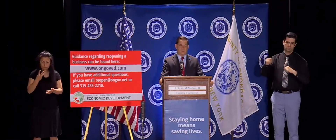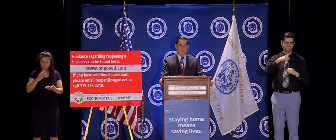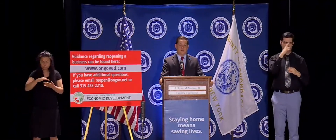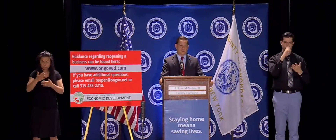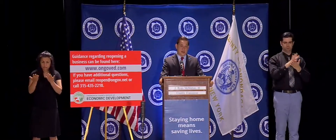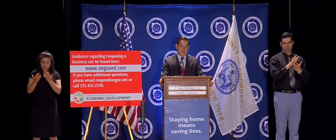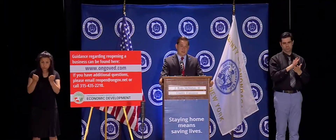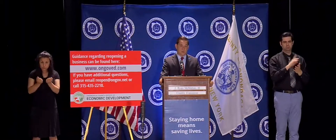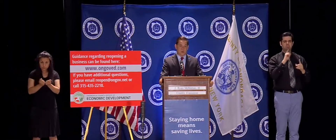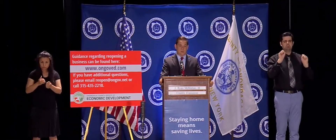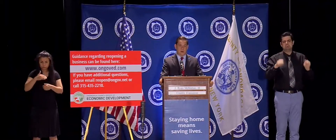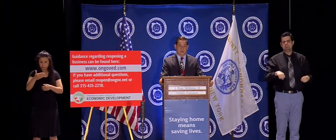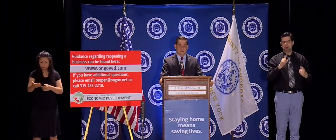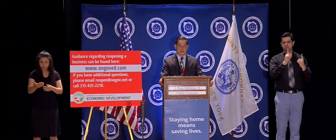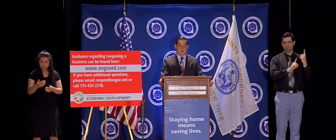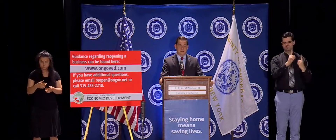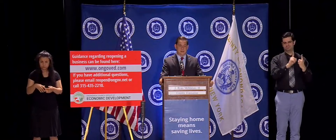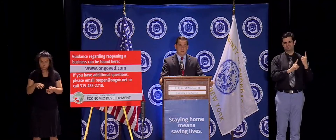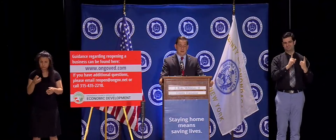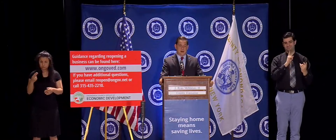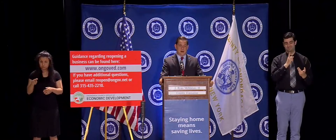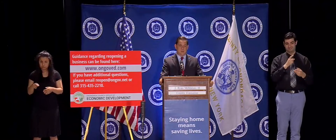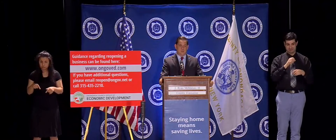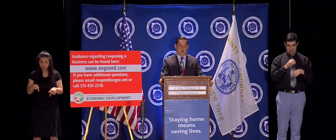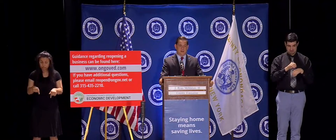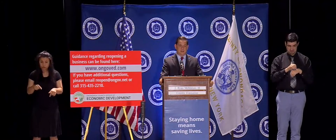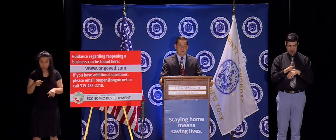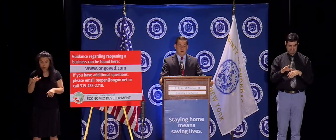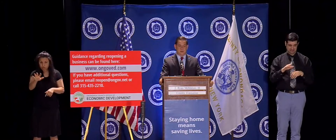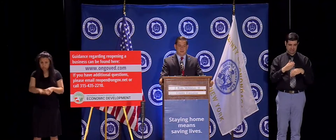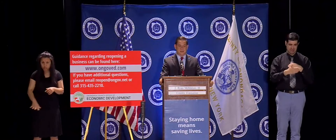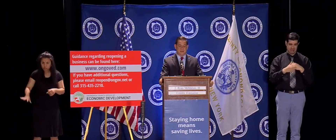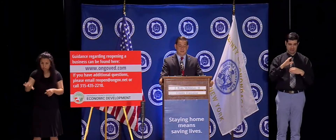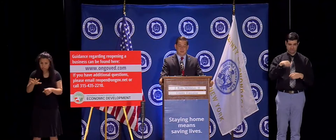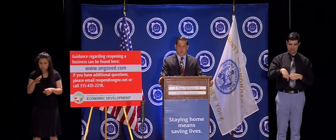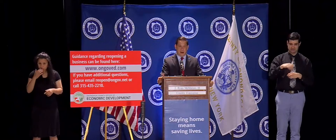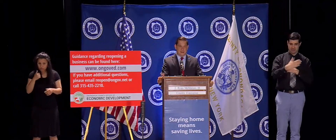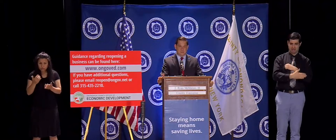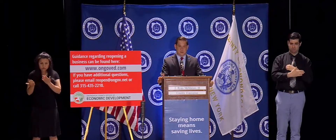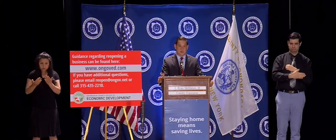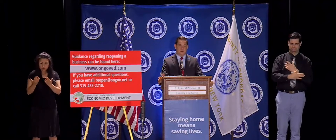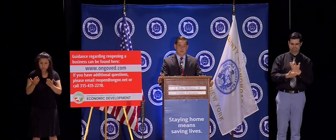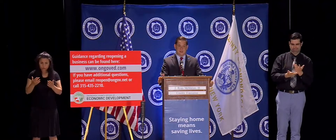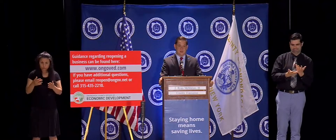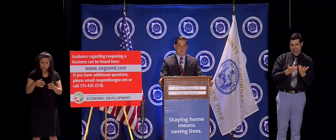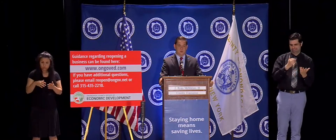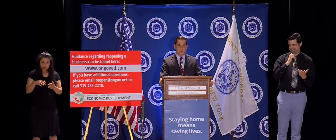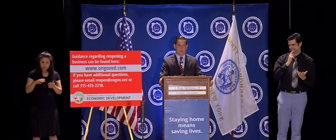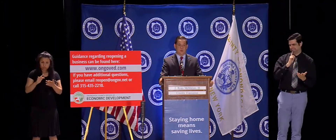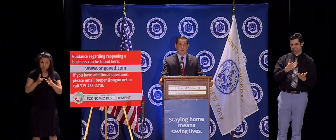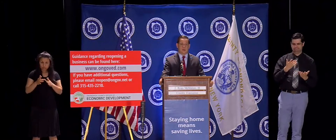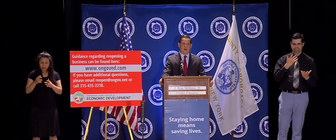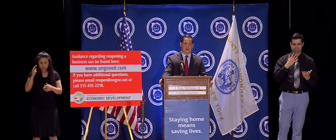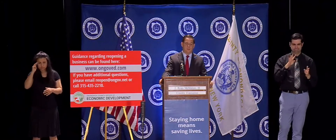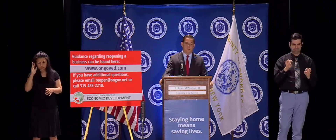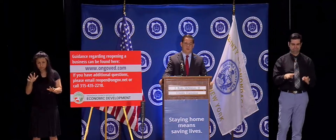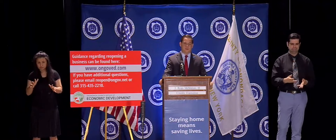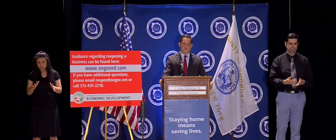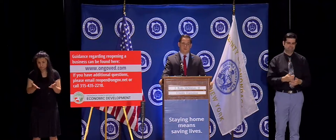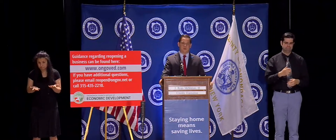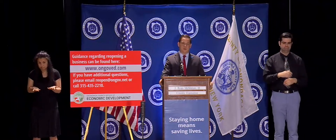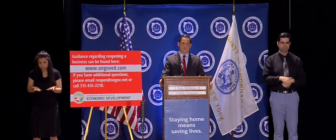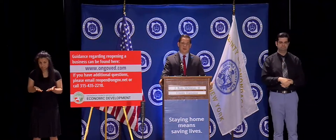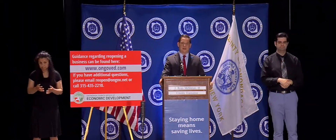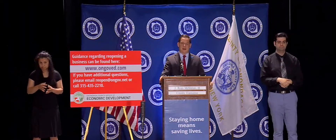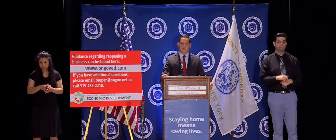for this, if there's any real impacts on us. But certainly it doesn't surprise me that there's not summer school. Because